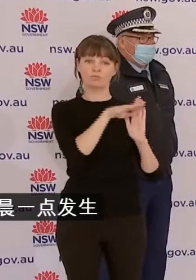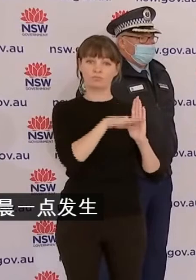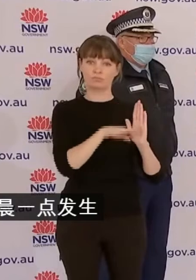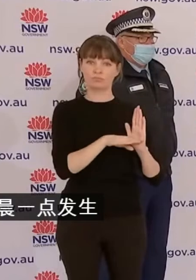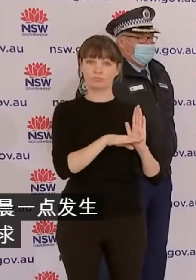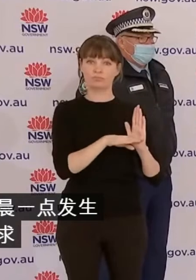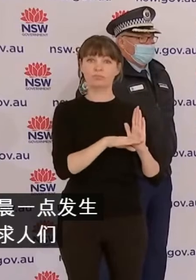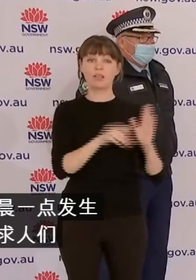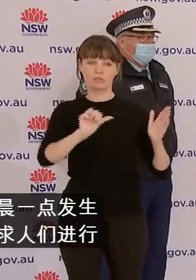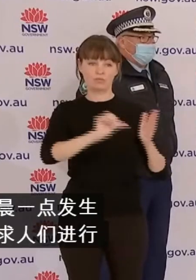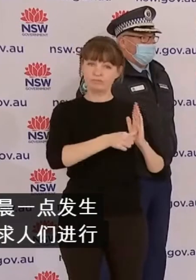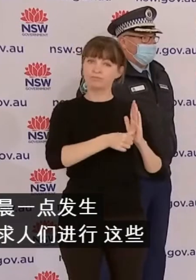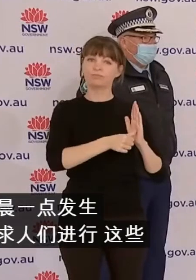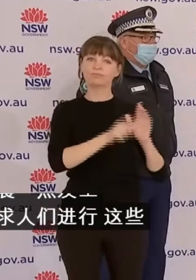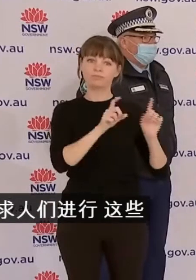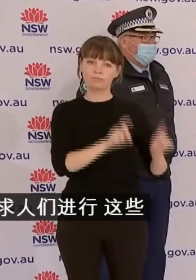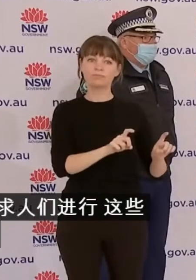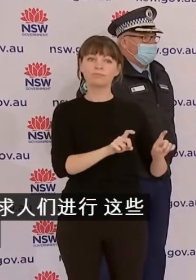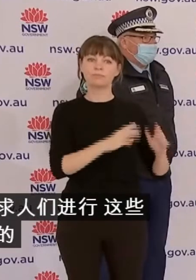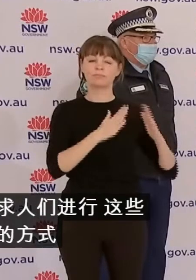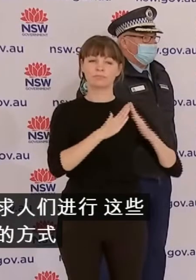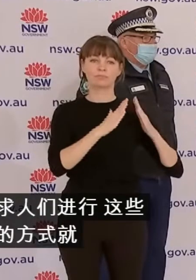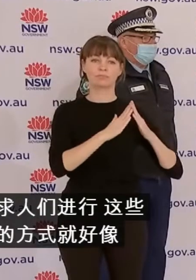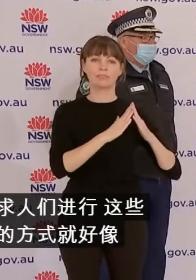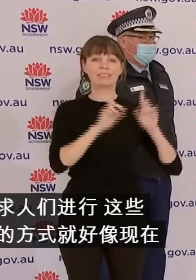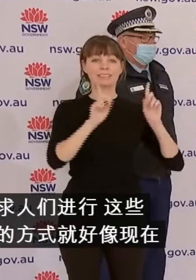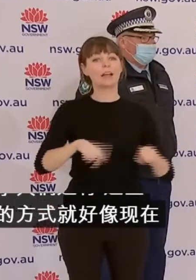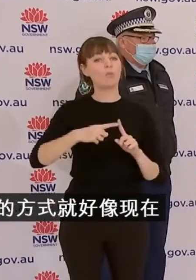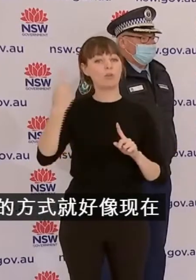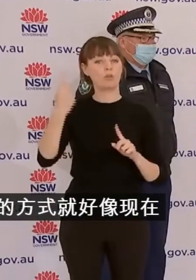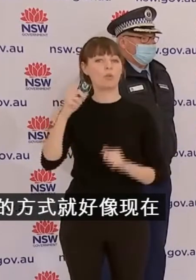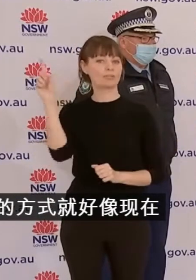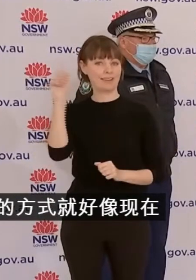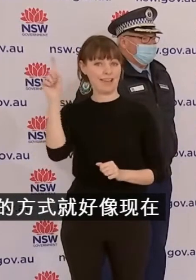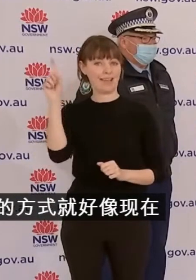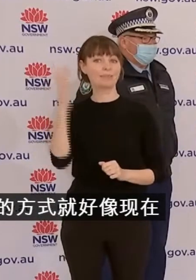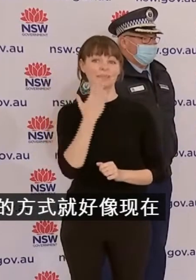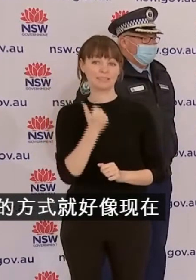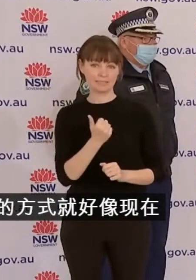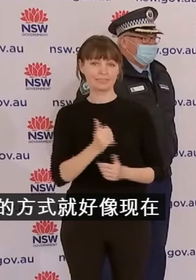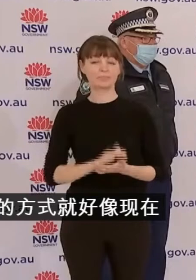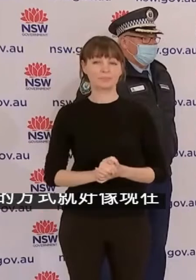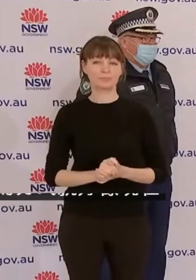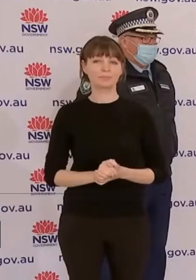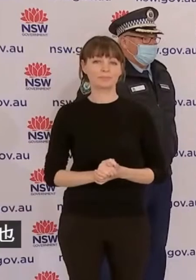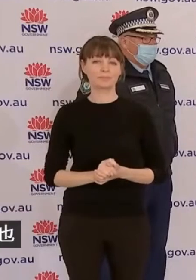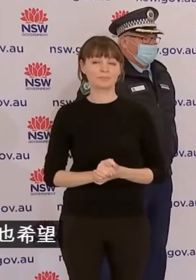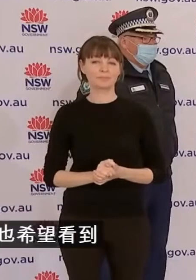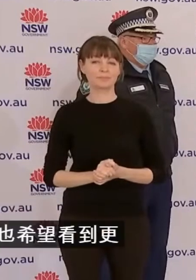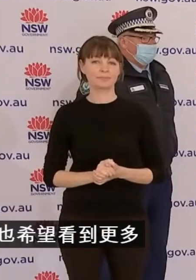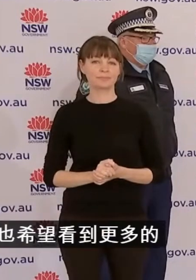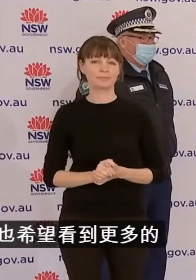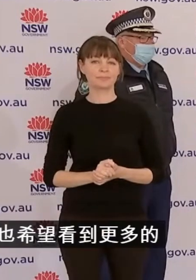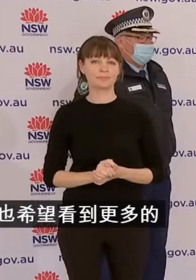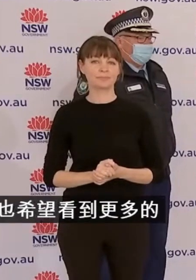today, we are asking people to make those decisions and act in a way as if it is in place at the moment. Also, we would